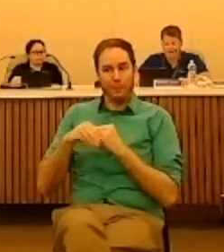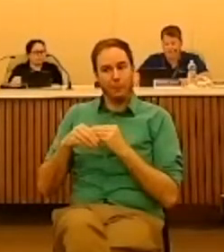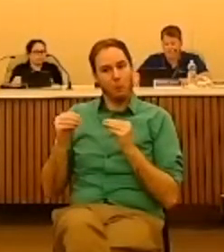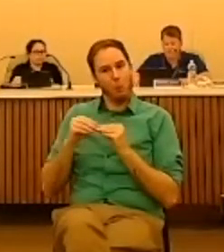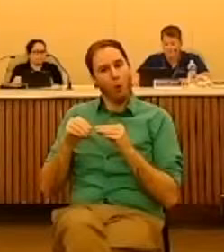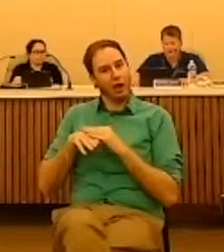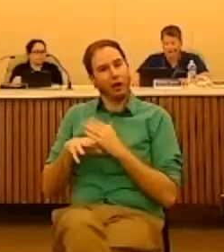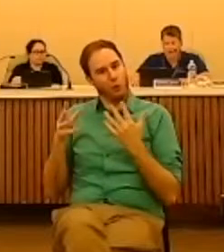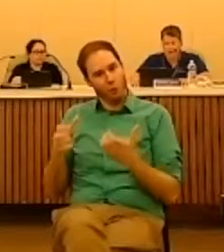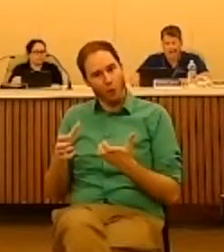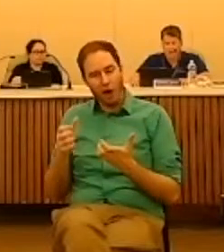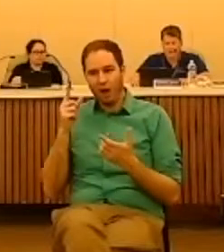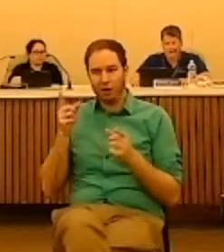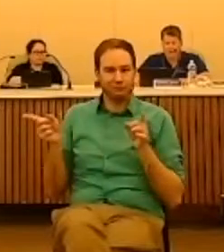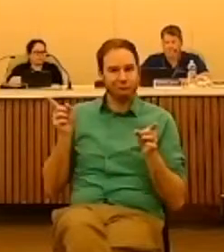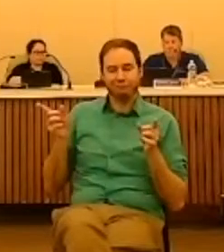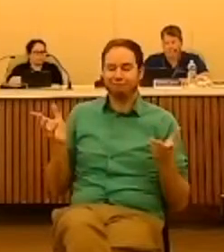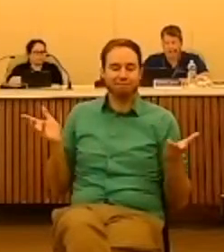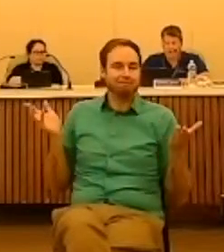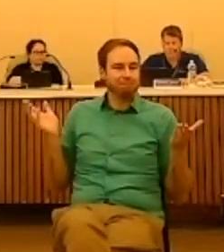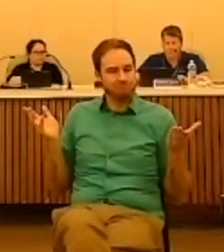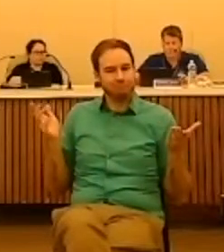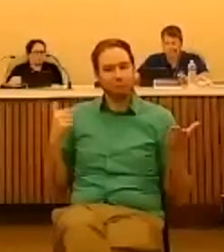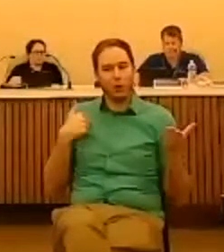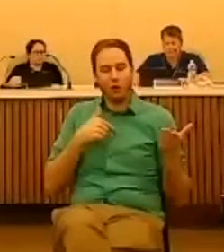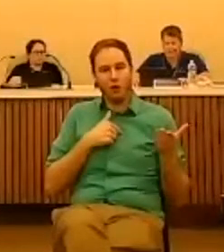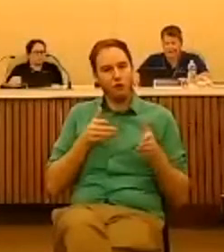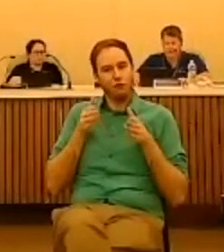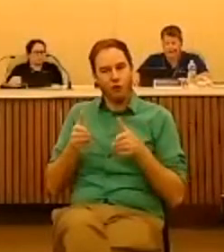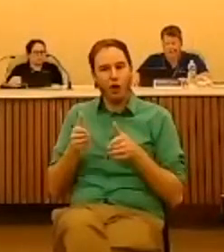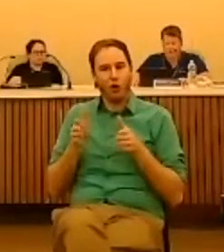on it. Our road is narrower